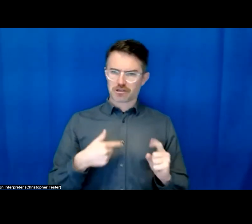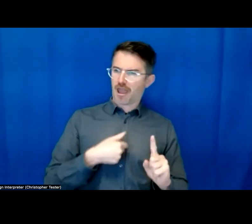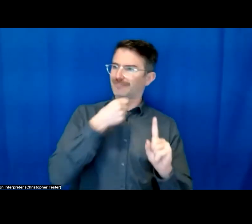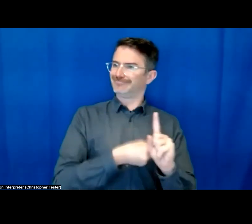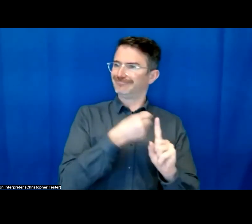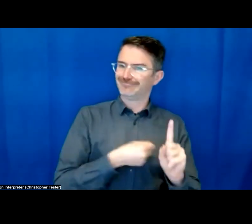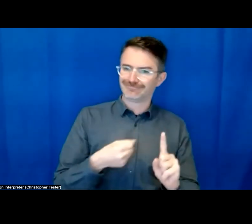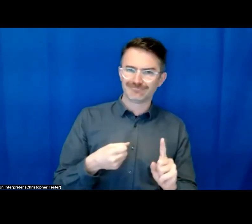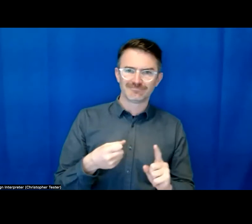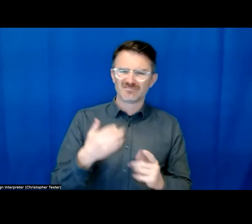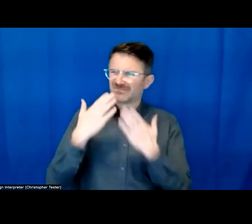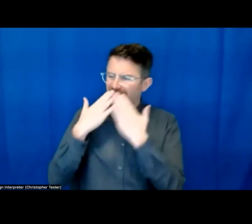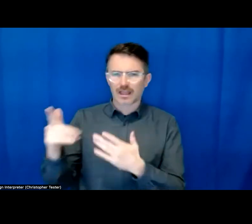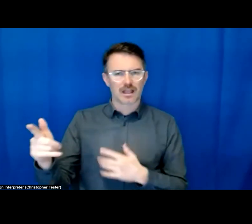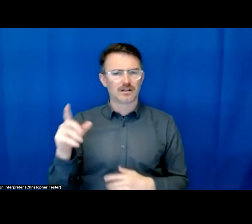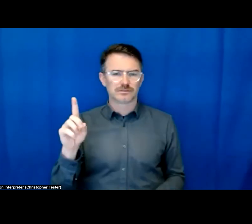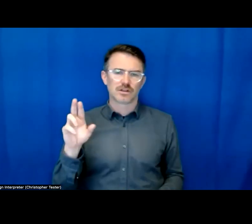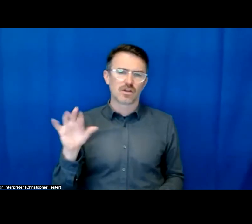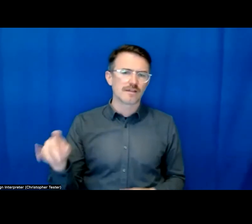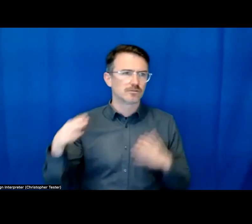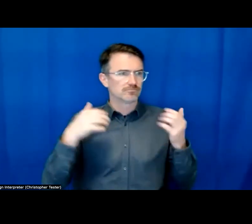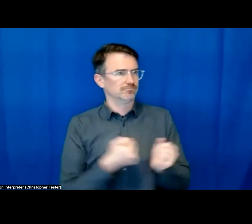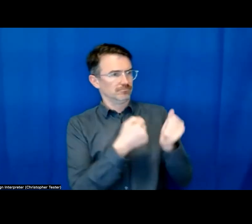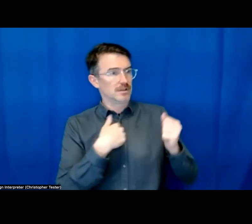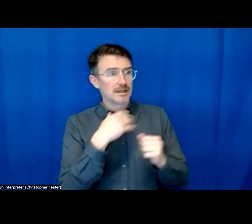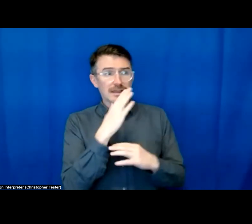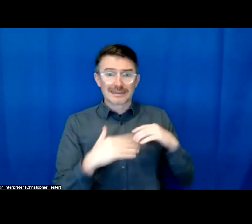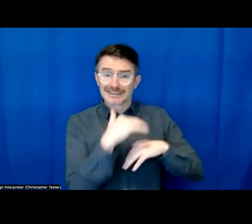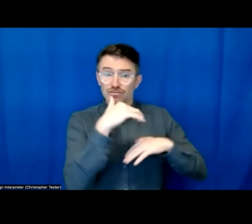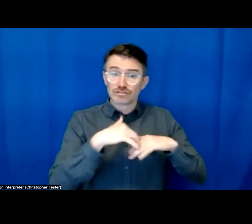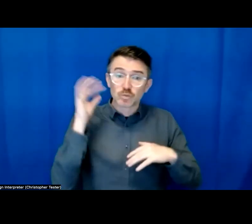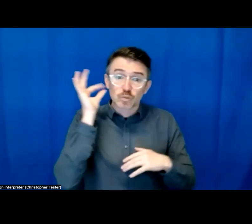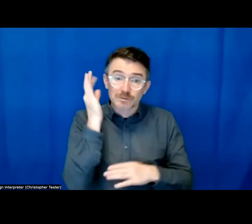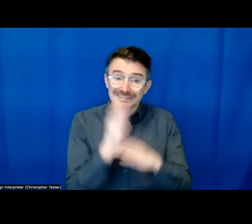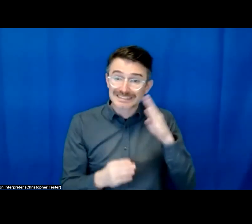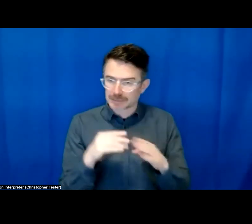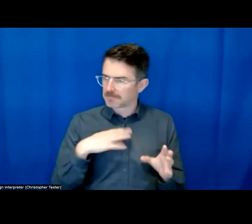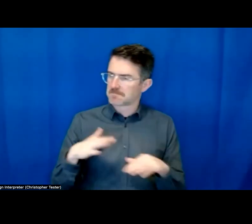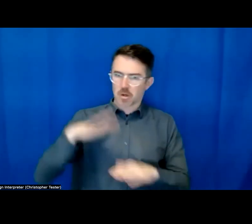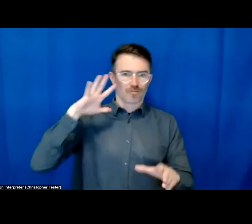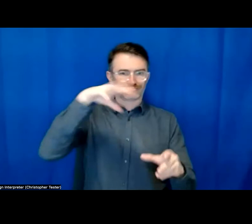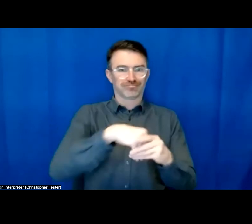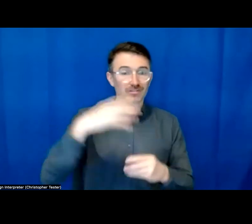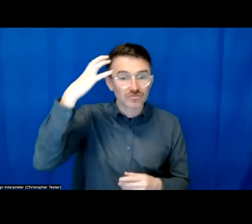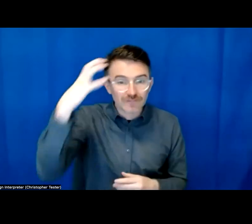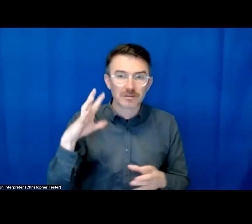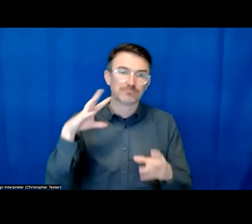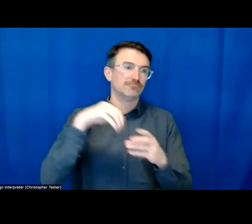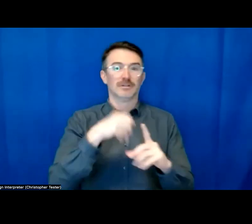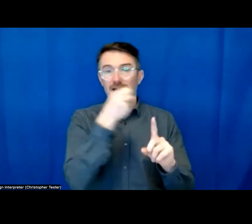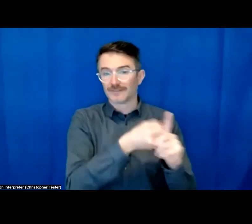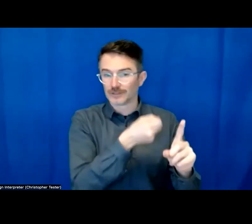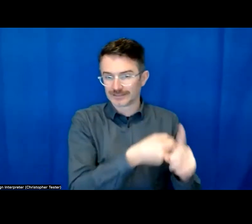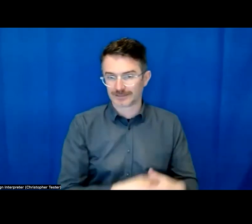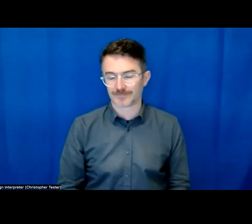participate in decision-making process. Our activities include conducting training on CRPD, CIDO,